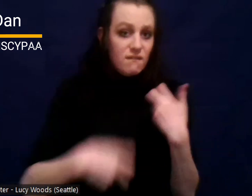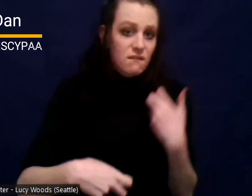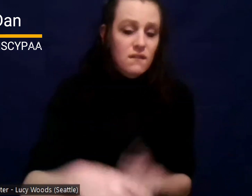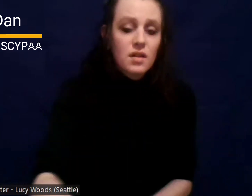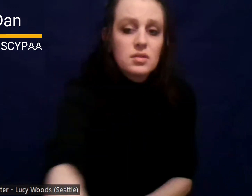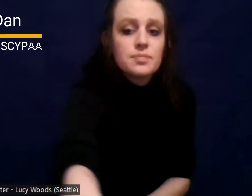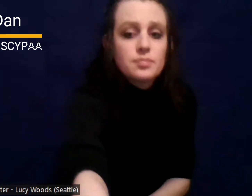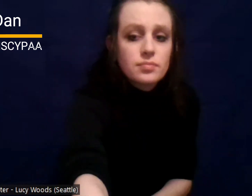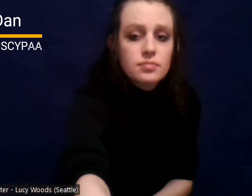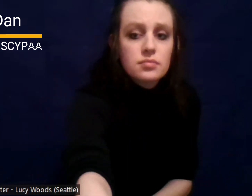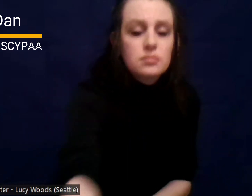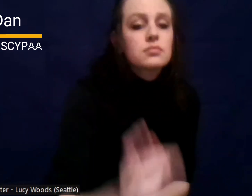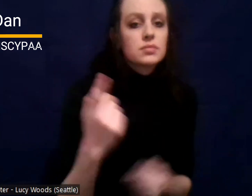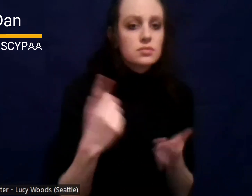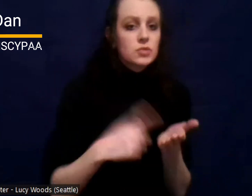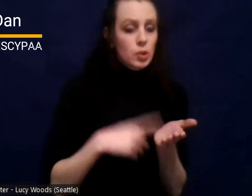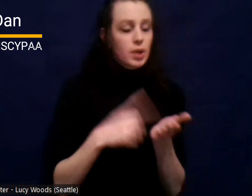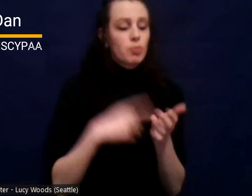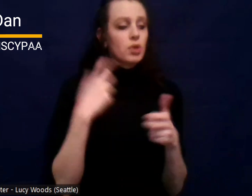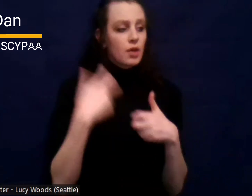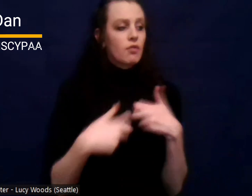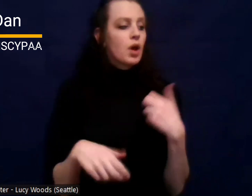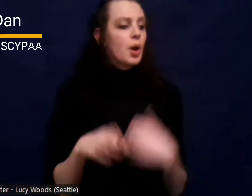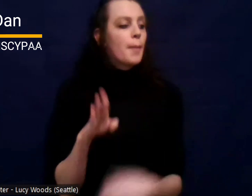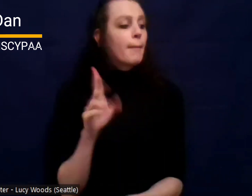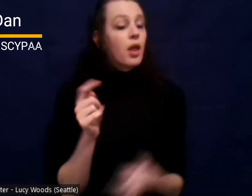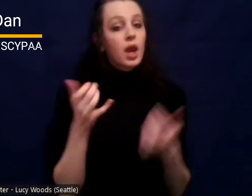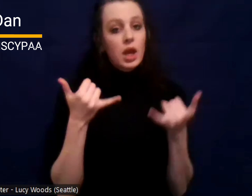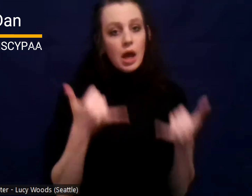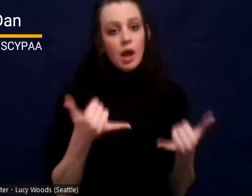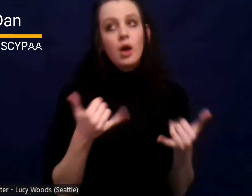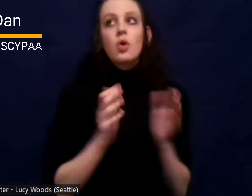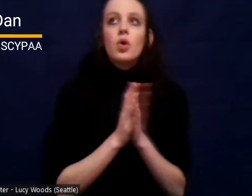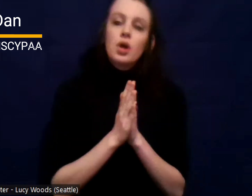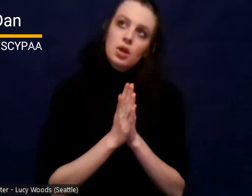tough at times. But like I've gotten to a point now where it's like,